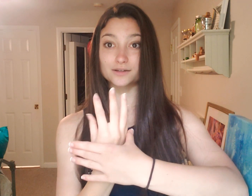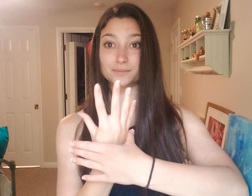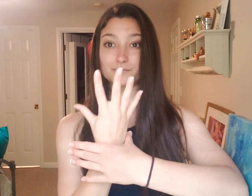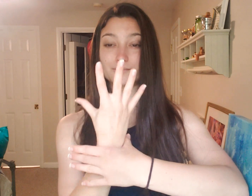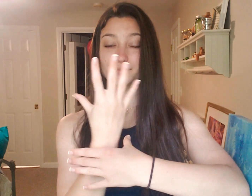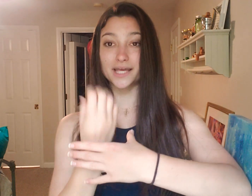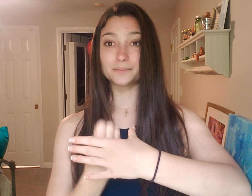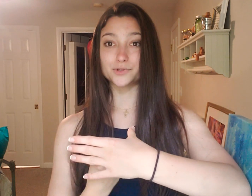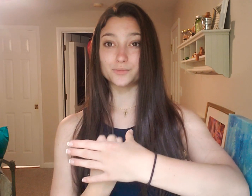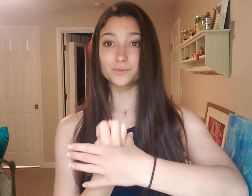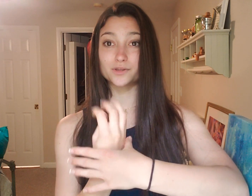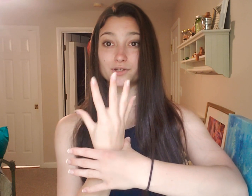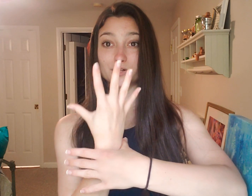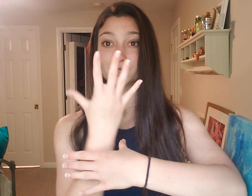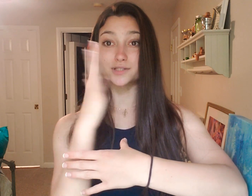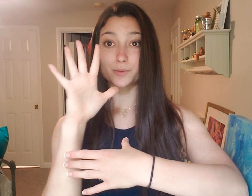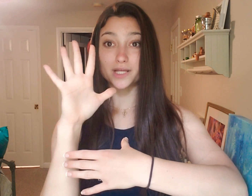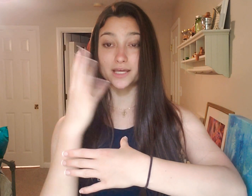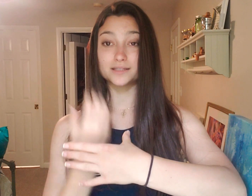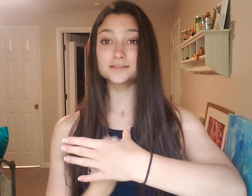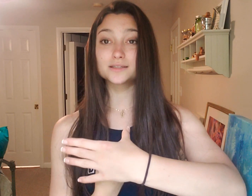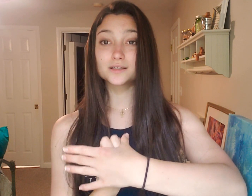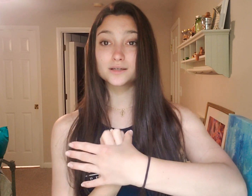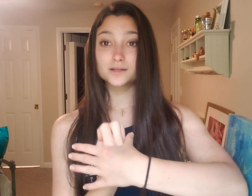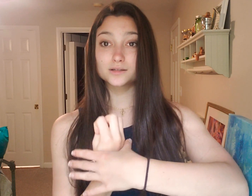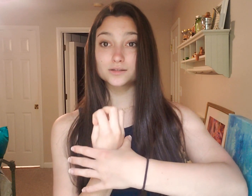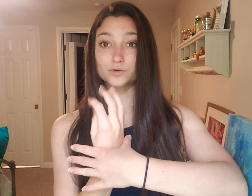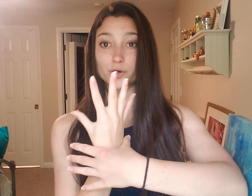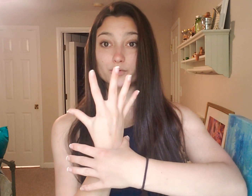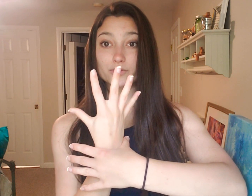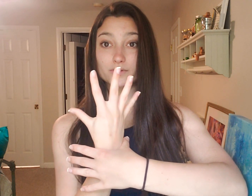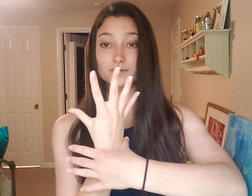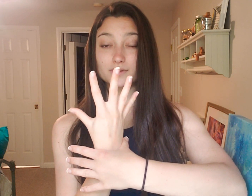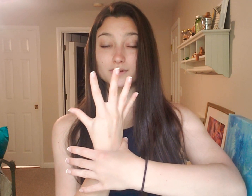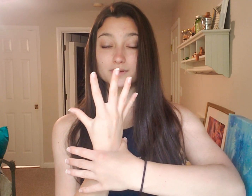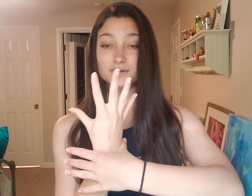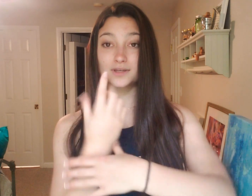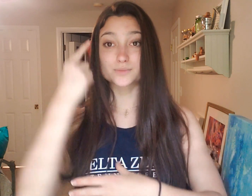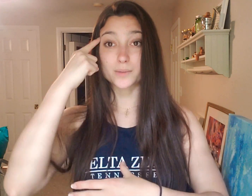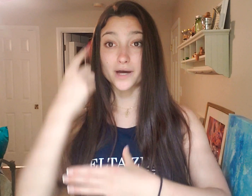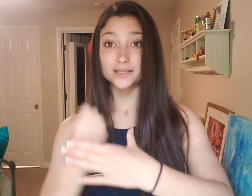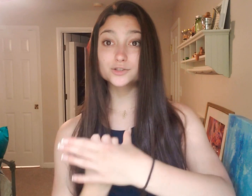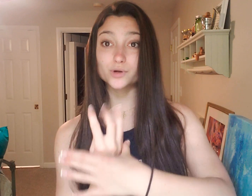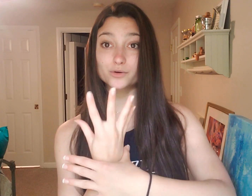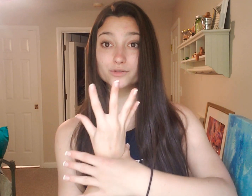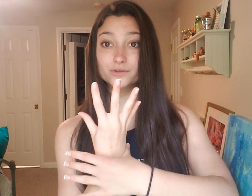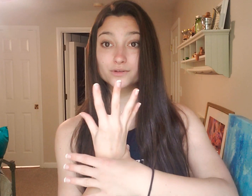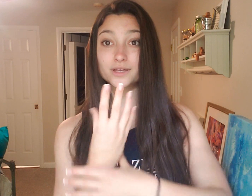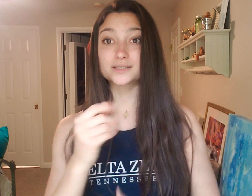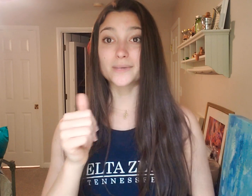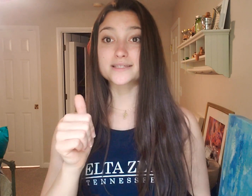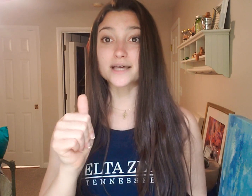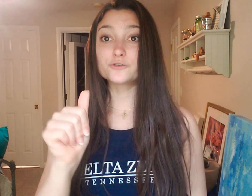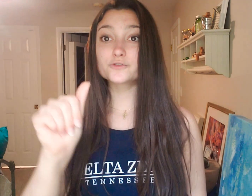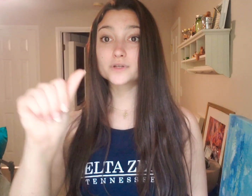a plant blooming with your dominant hand. Growth. To my mind, growth. To myself,